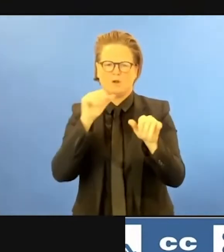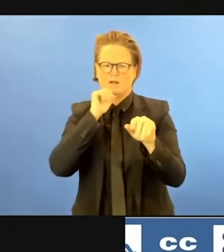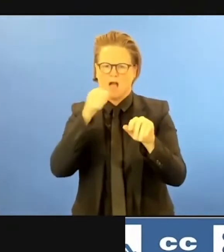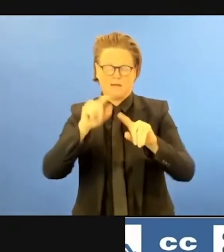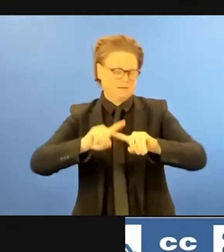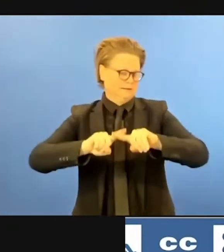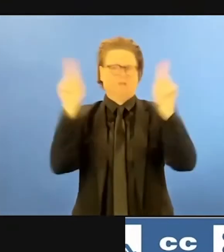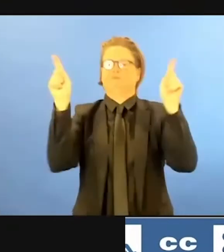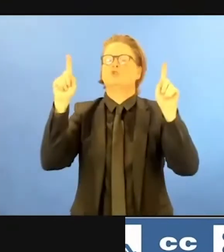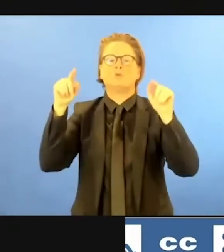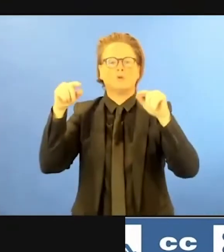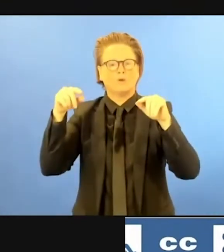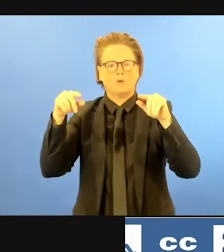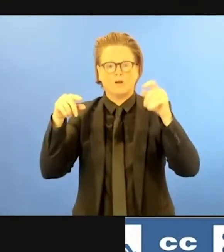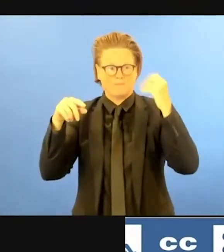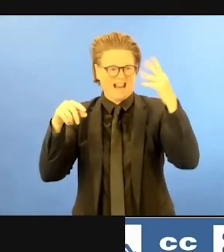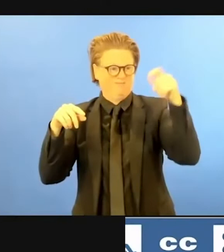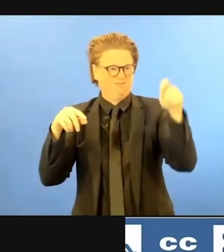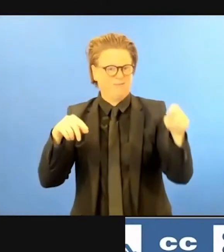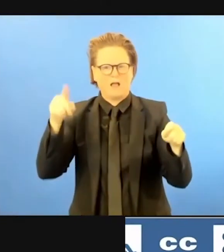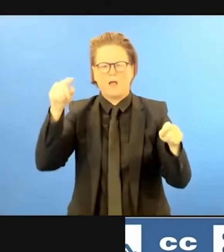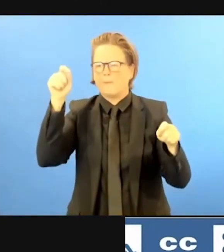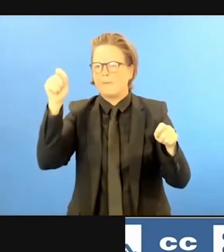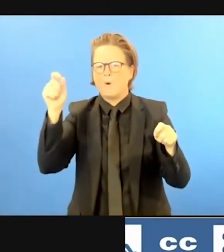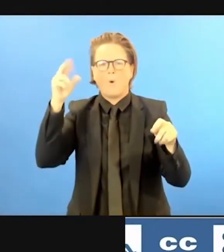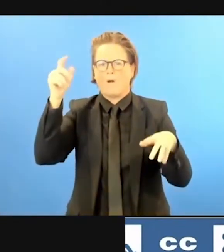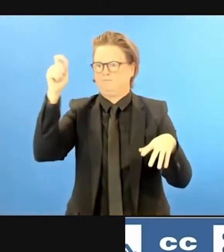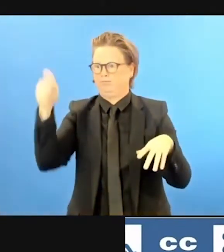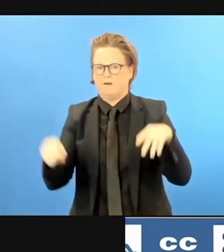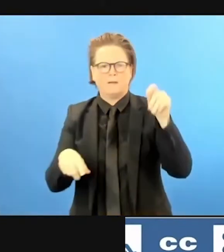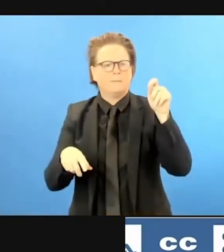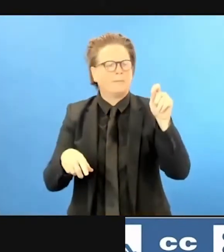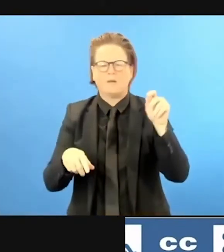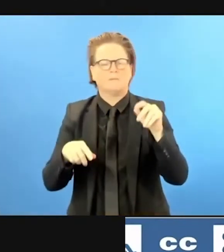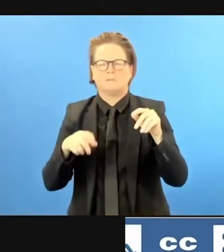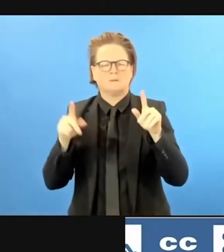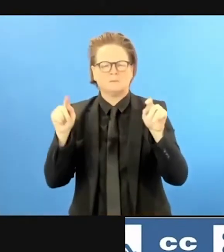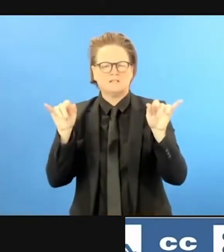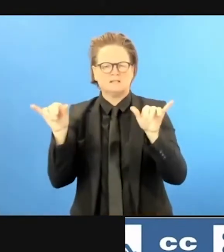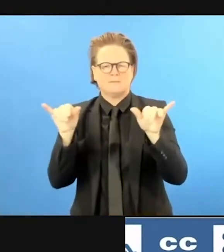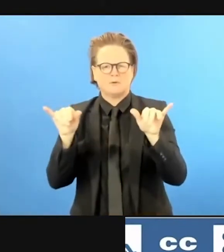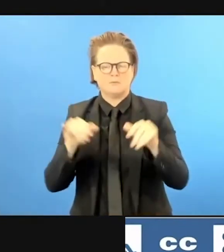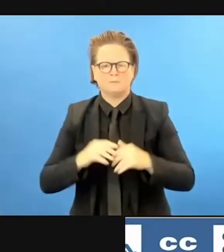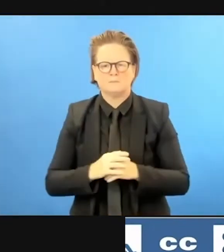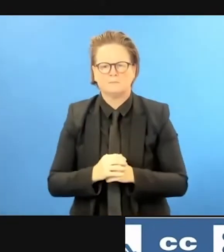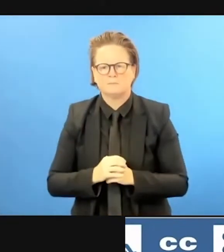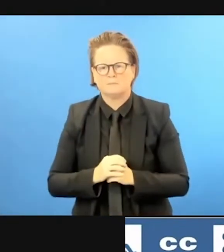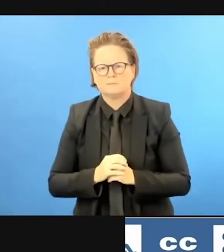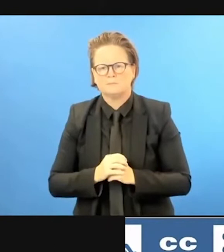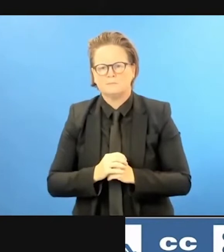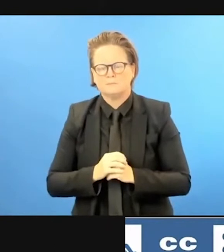Okay. Director Bond, a question for you. What can people do if they do not have